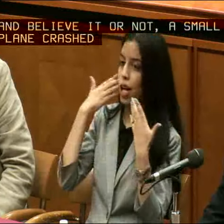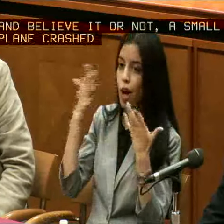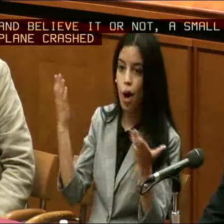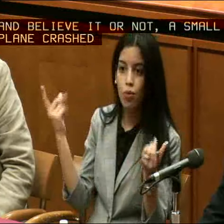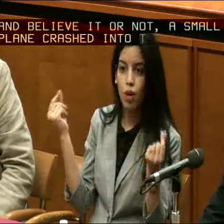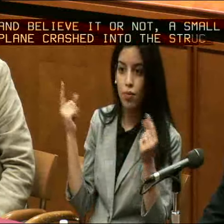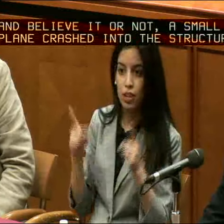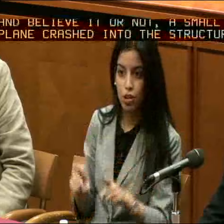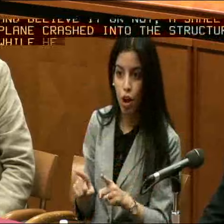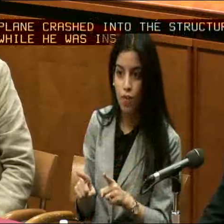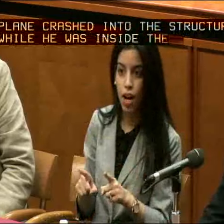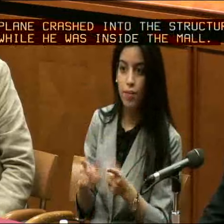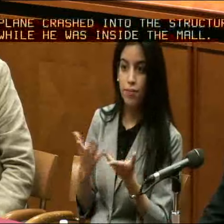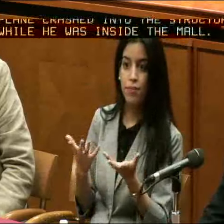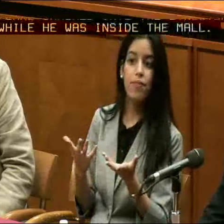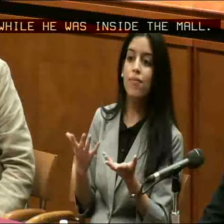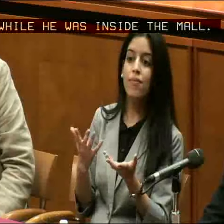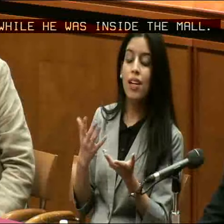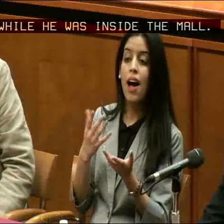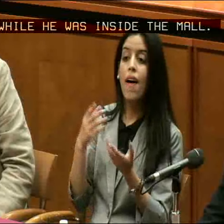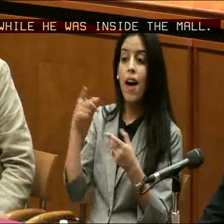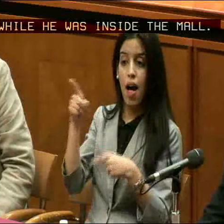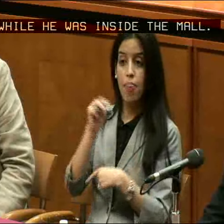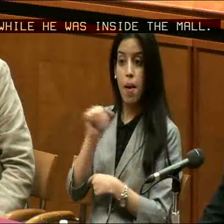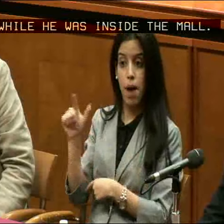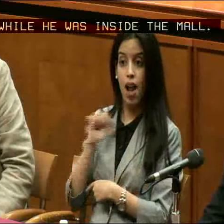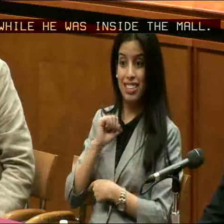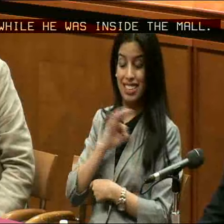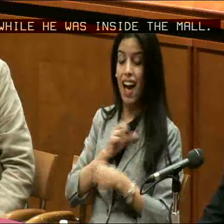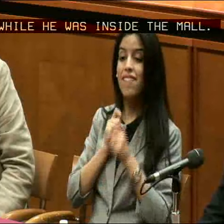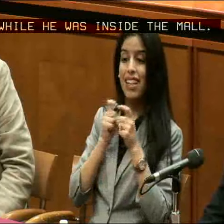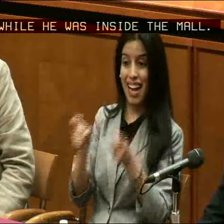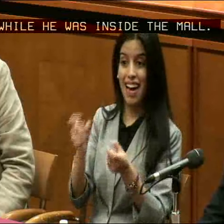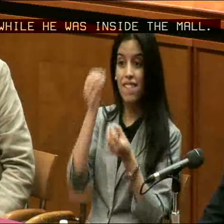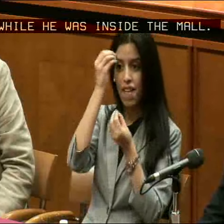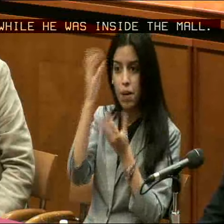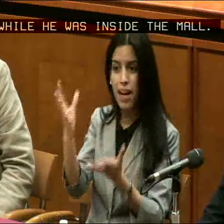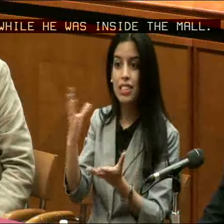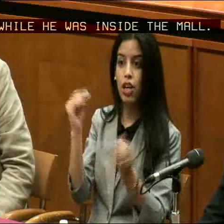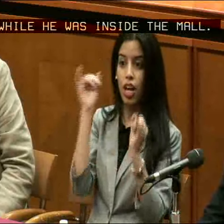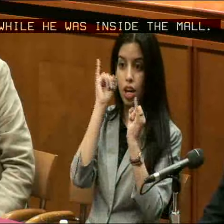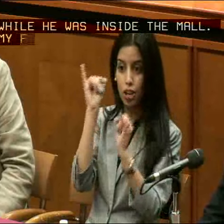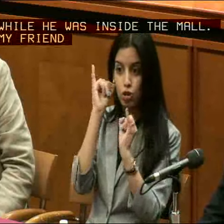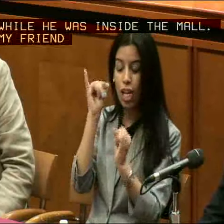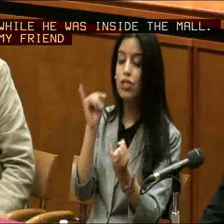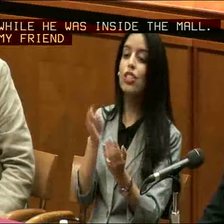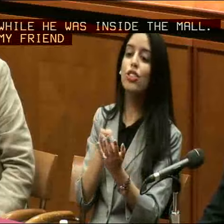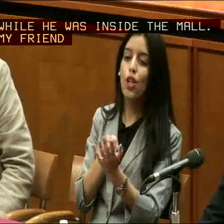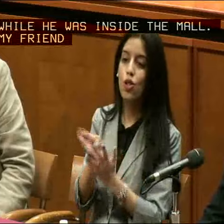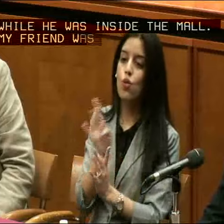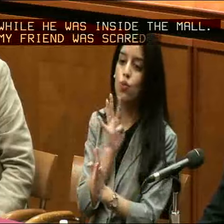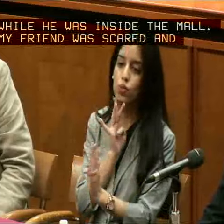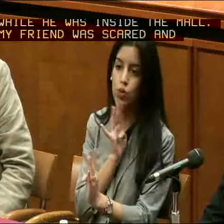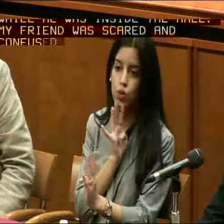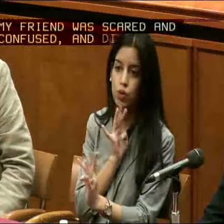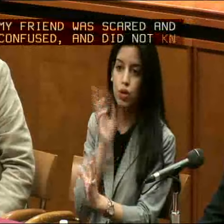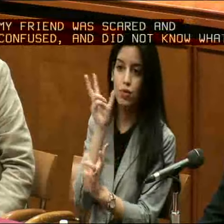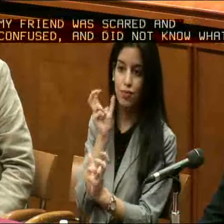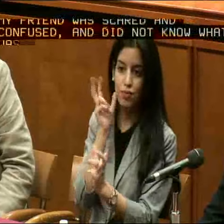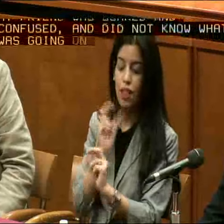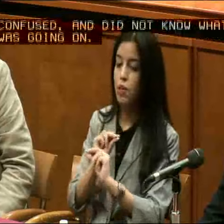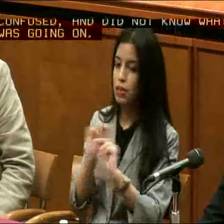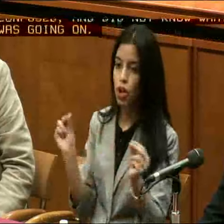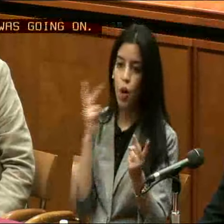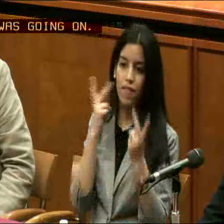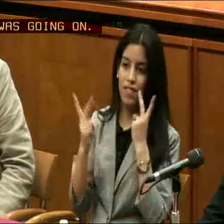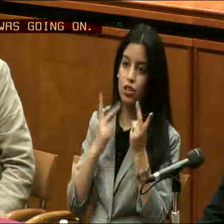My friend was scared and confused and didn't know what was going on, could see that people were reacting but didn't know what was happening, and found out